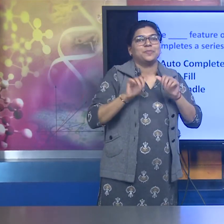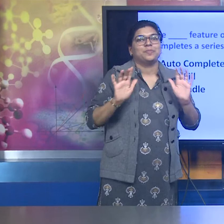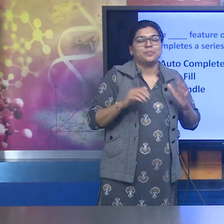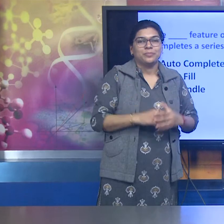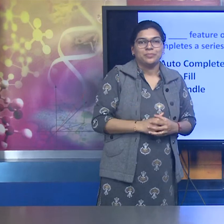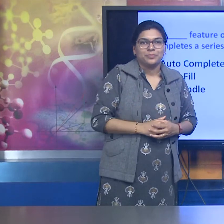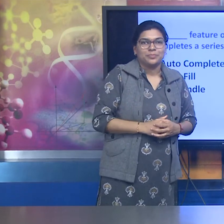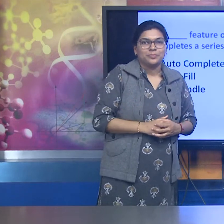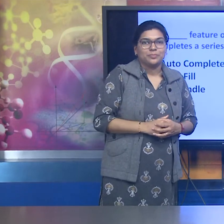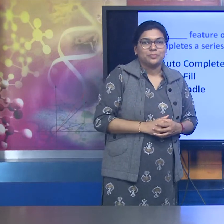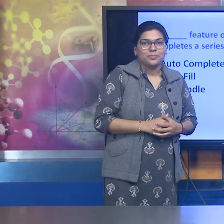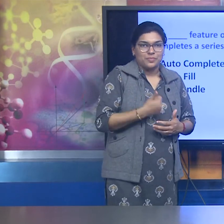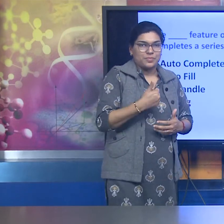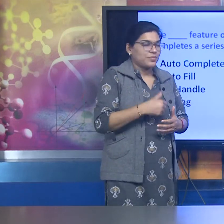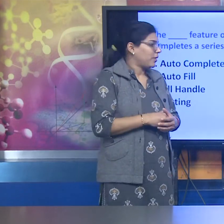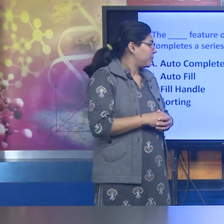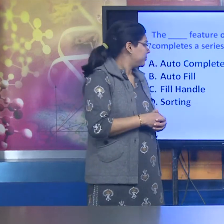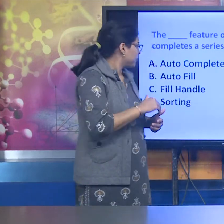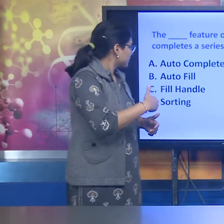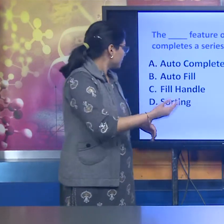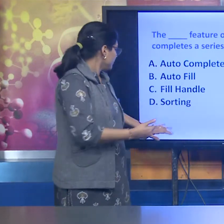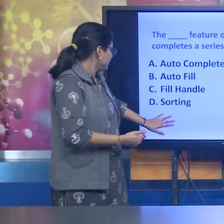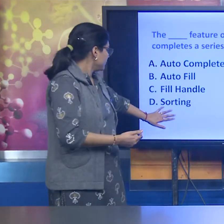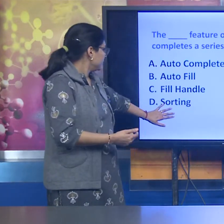Fourth, sorting.